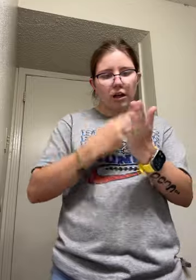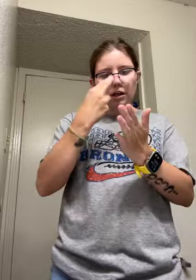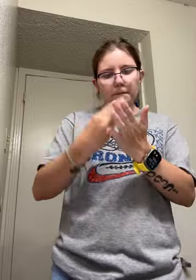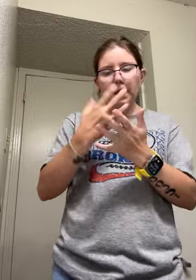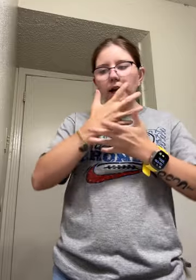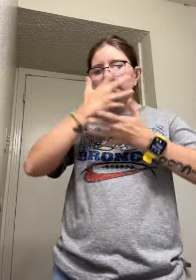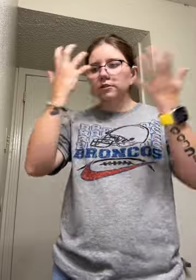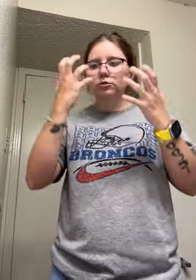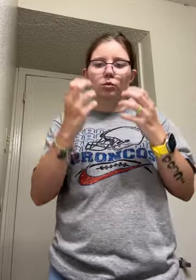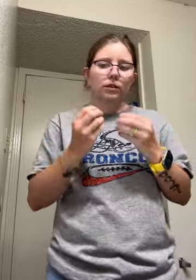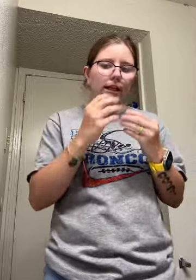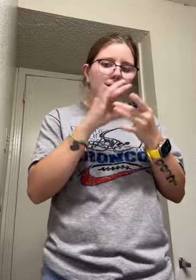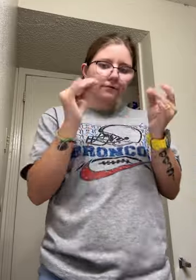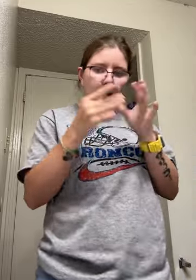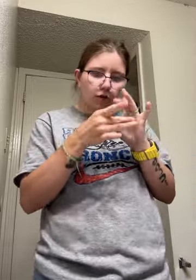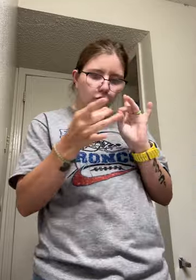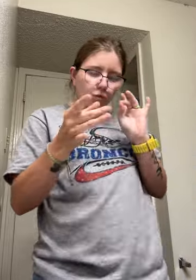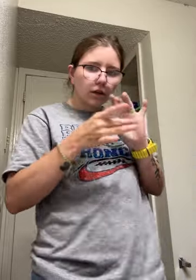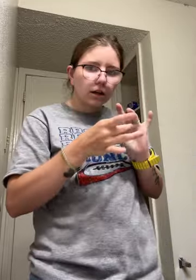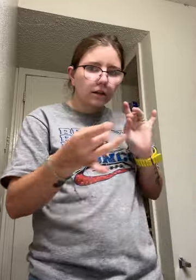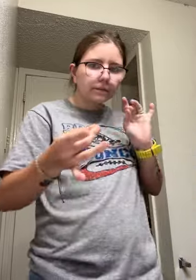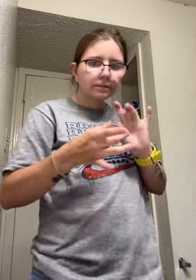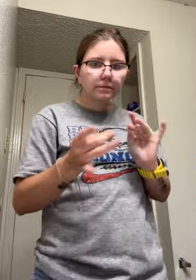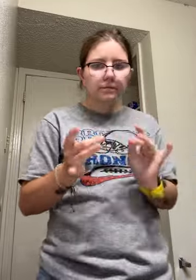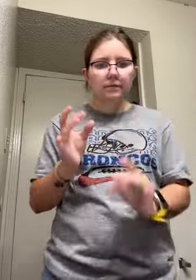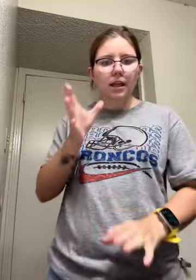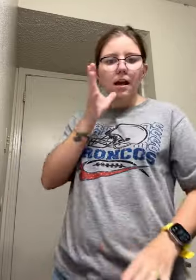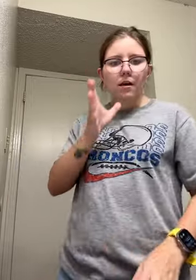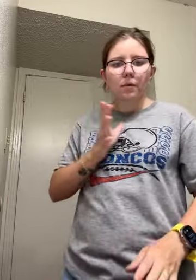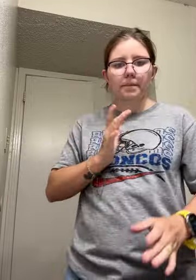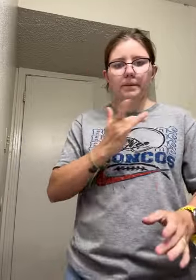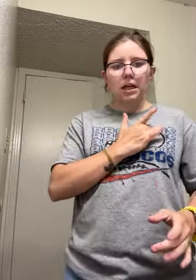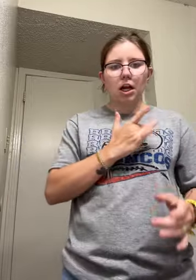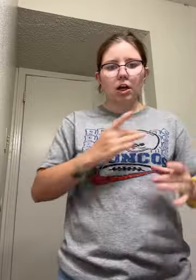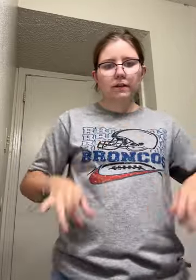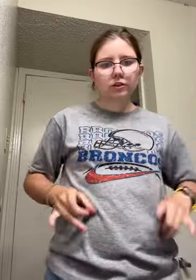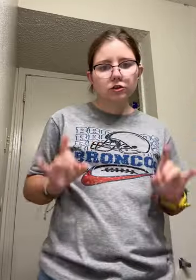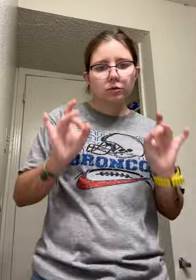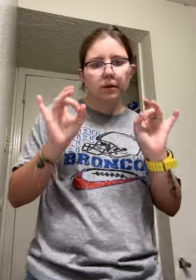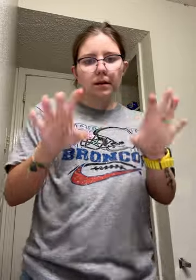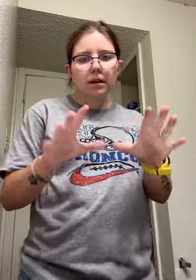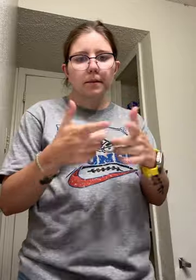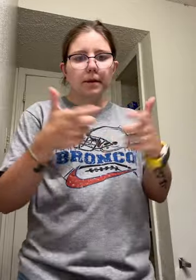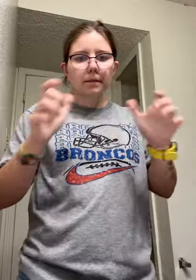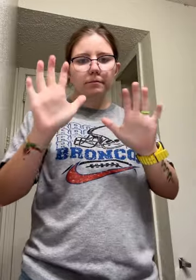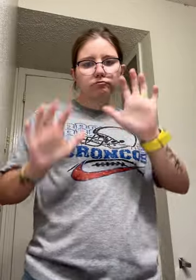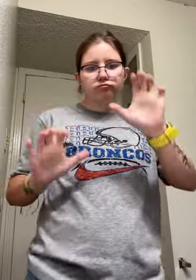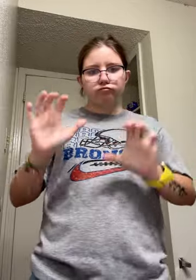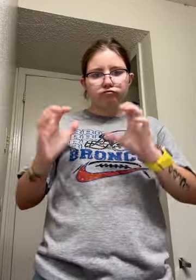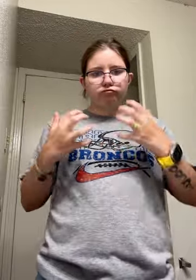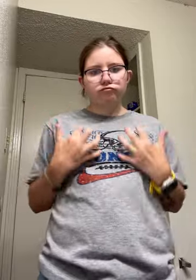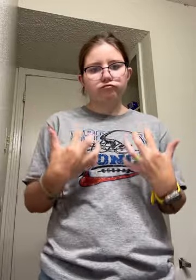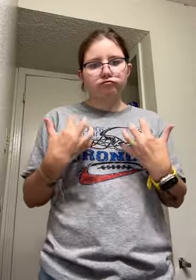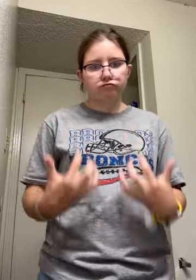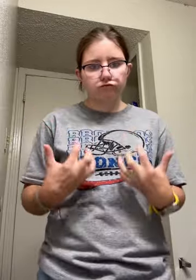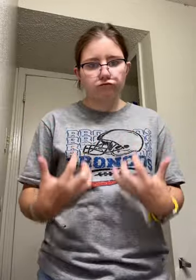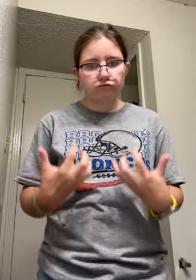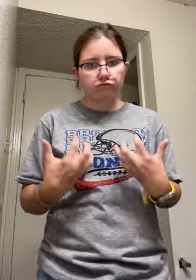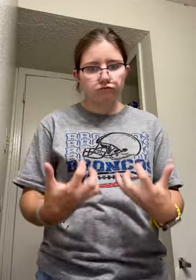amazing. That's the stories I tell ya. Tell ya. The woman in the heart of Australia. Had a big gun, big titties too. So I hopped in her ass